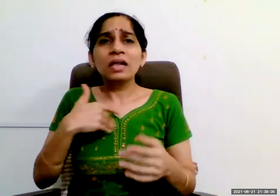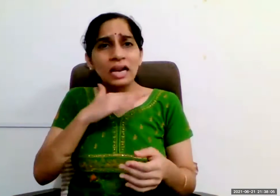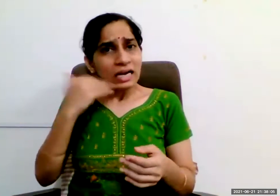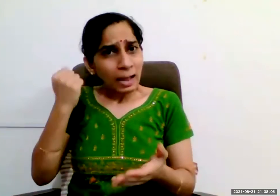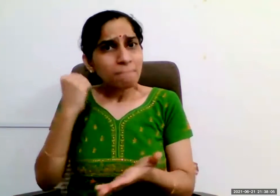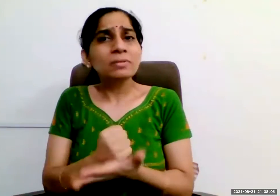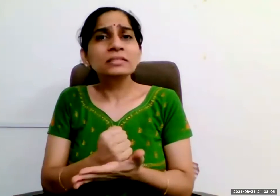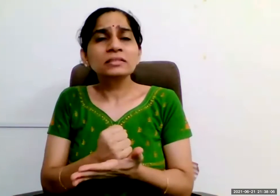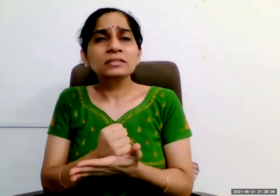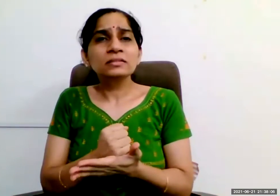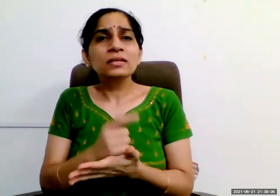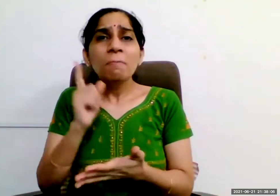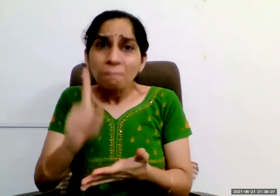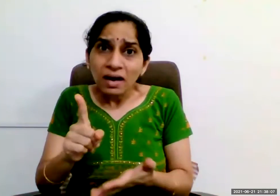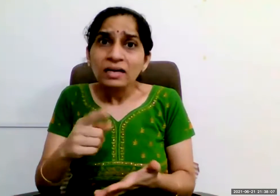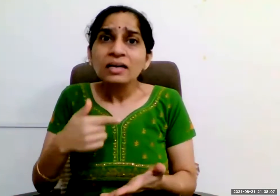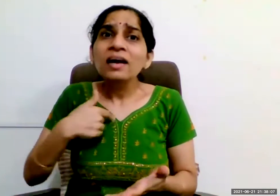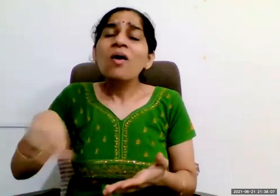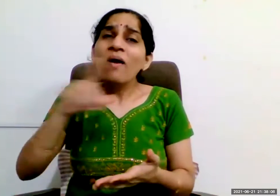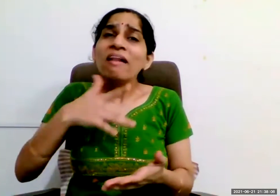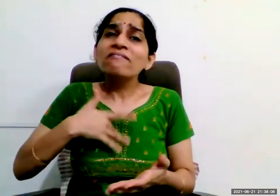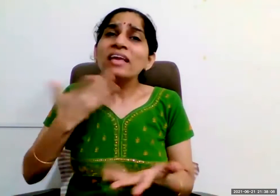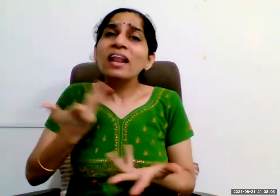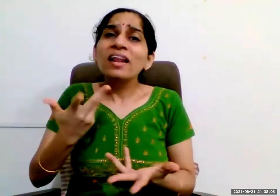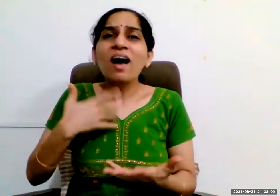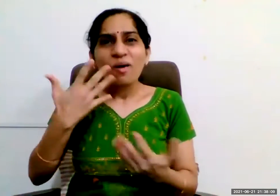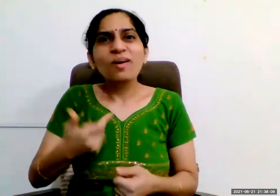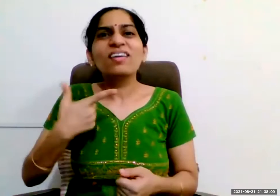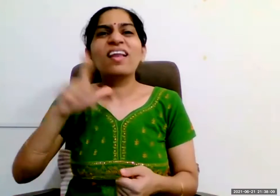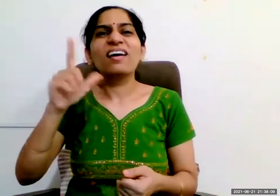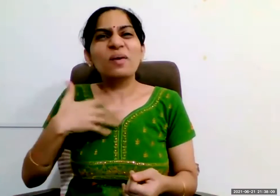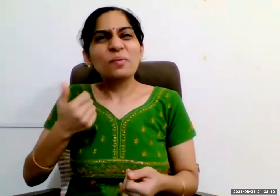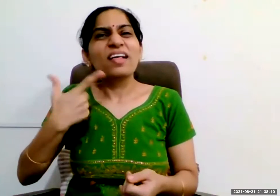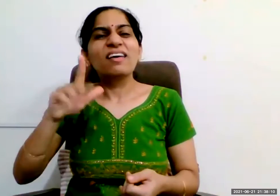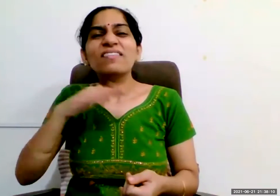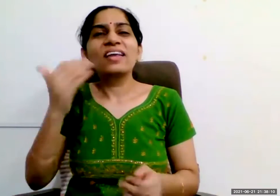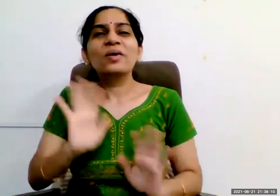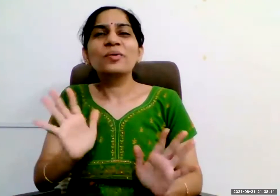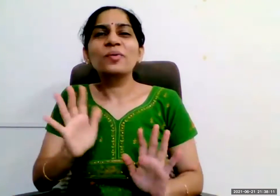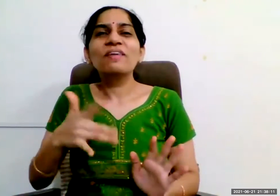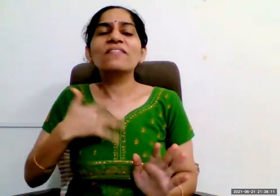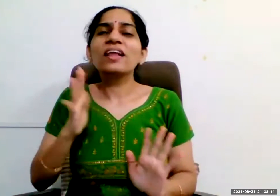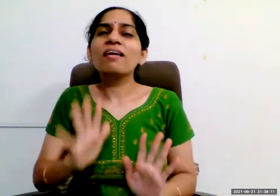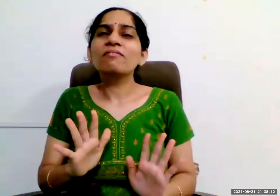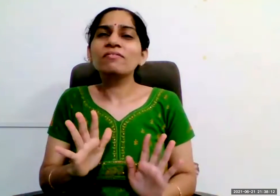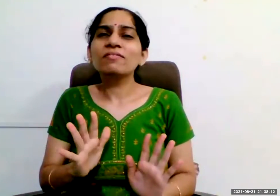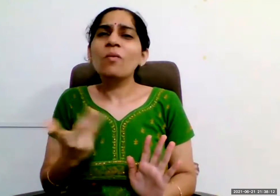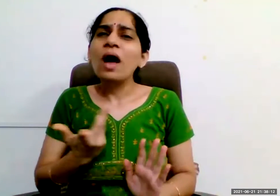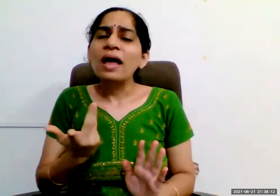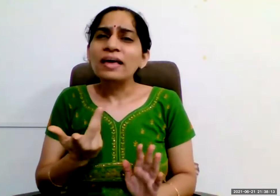And believe me, those people who are very, very healthy, they are fit, absolutely. They are round the clock